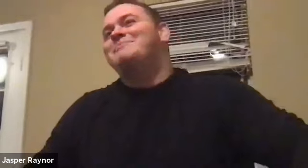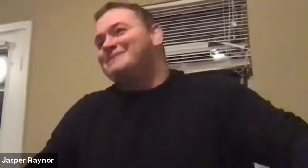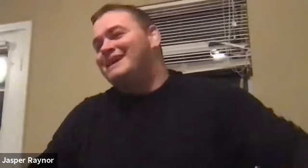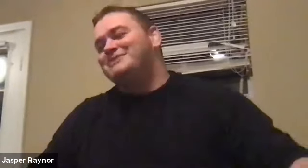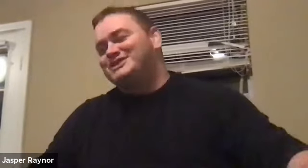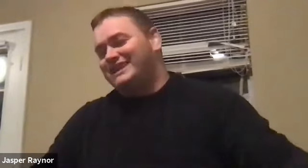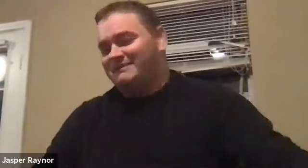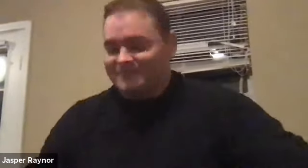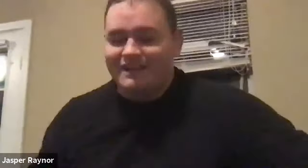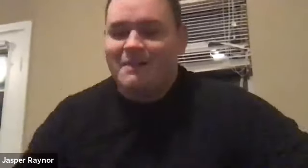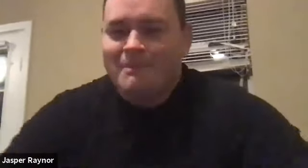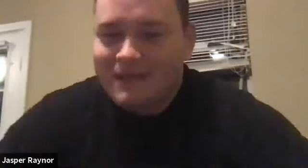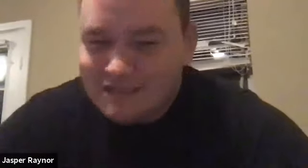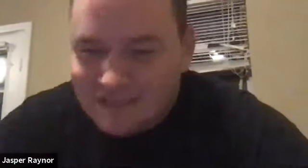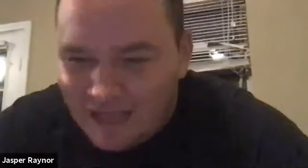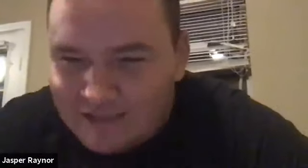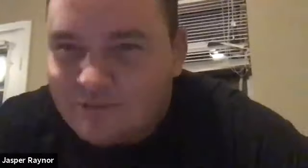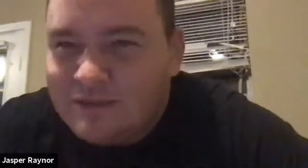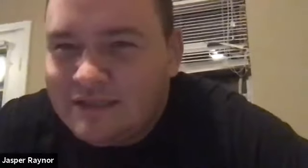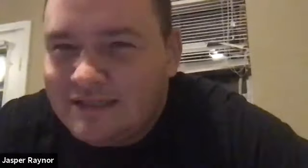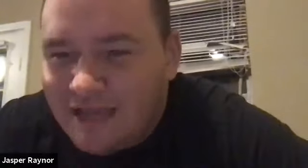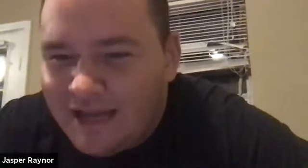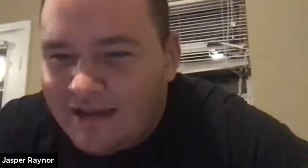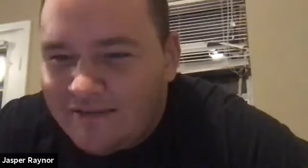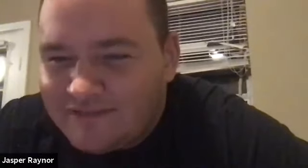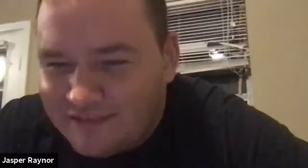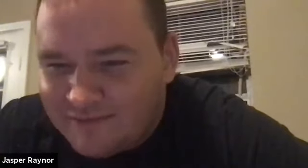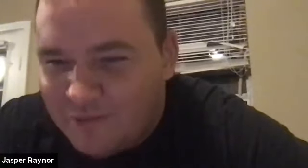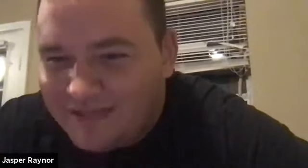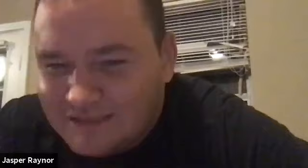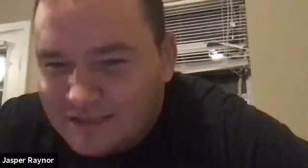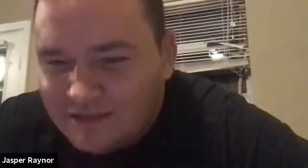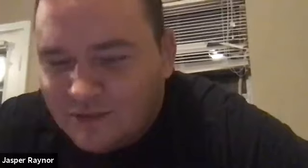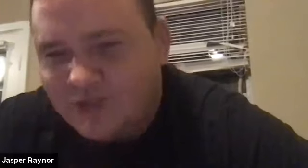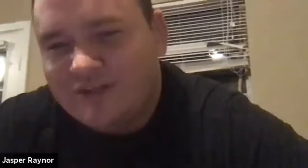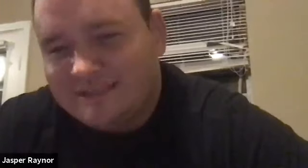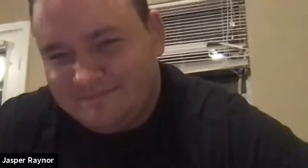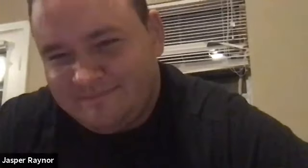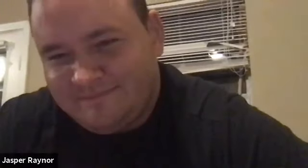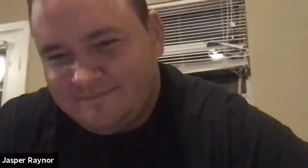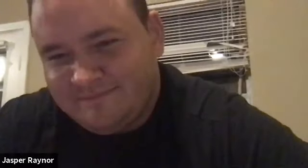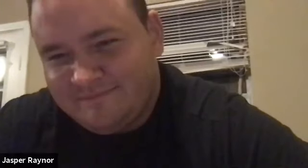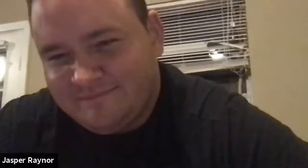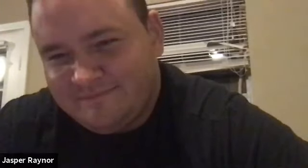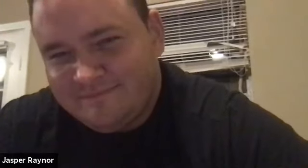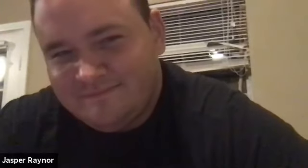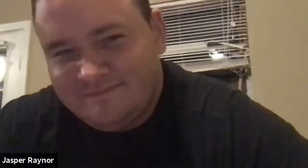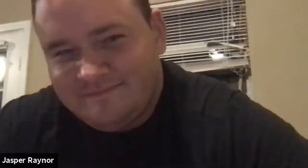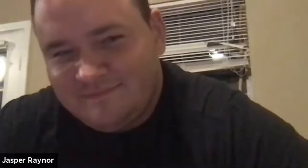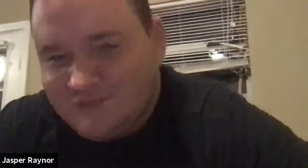I appreciate it." Back to the class. We have 7 more minutes. Whose turn is it? Jamie. Jamie.